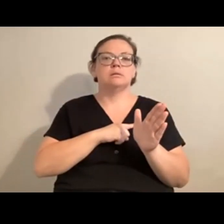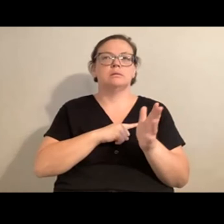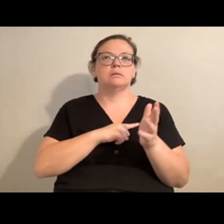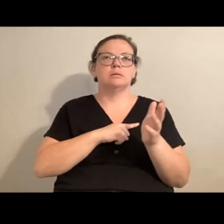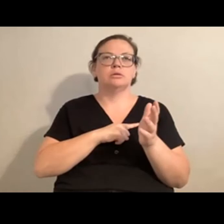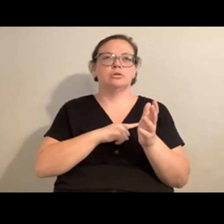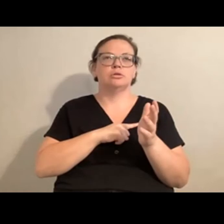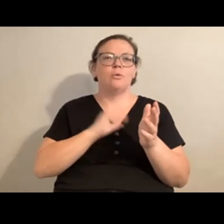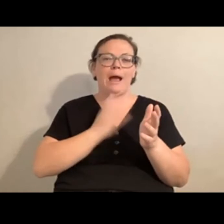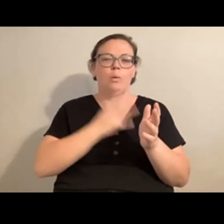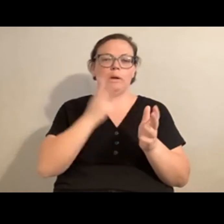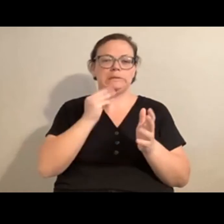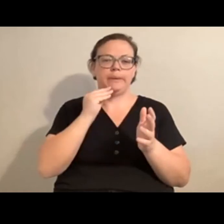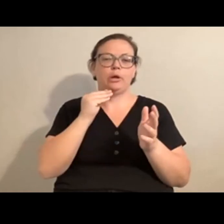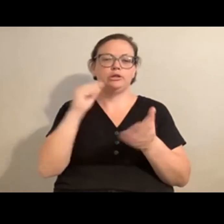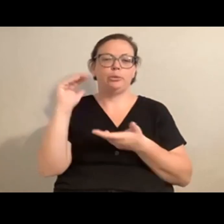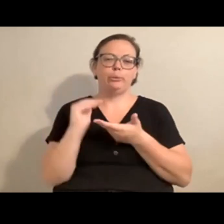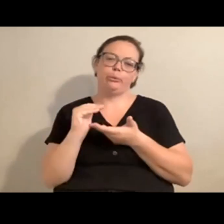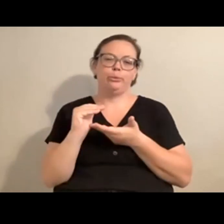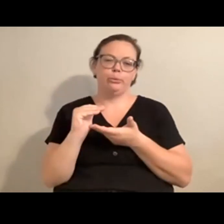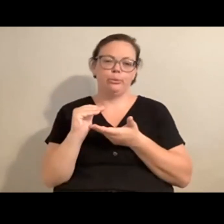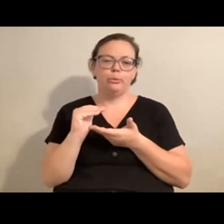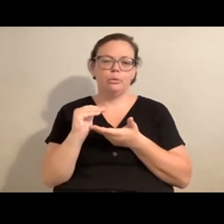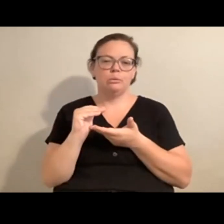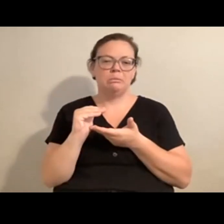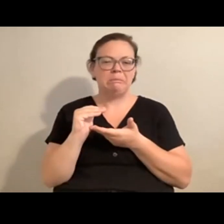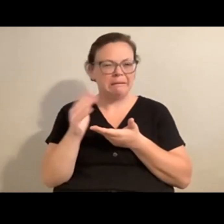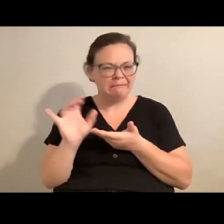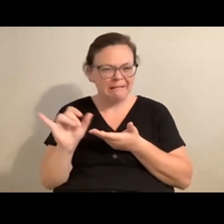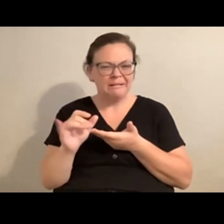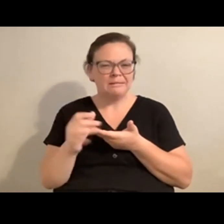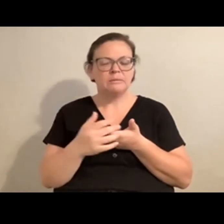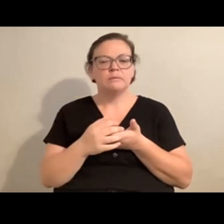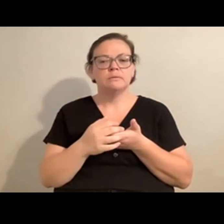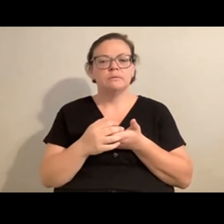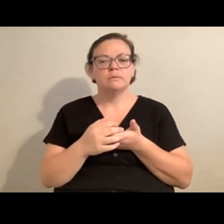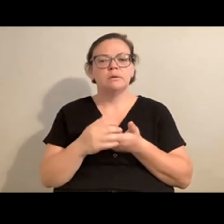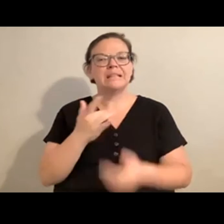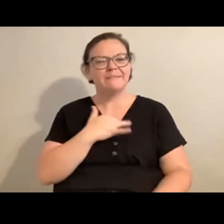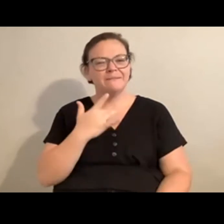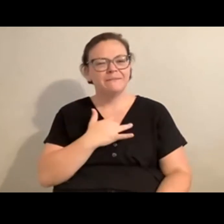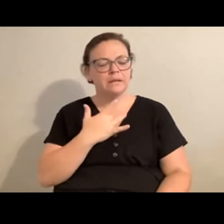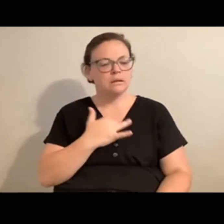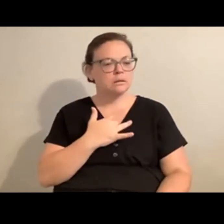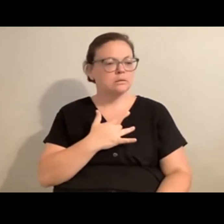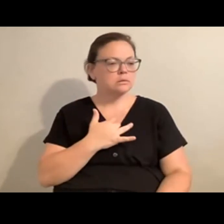diminish our experience, almost like reduce our experience, because like the feelings are